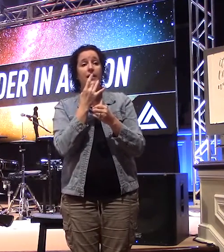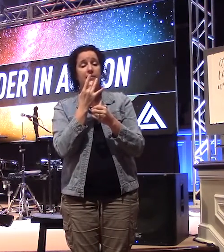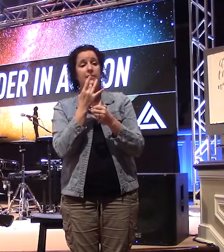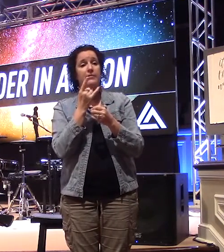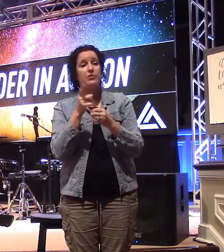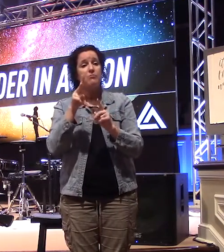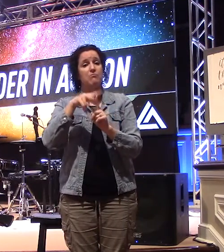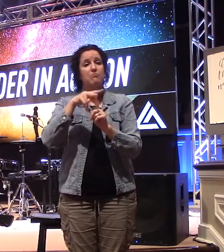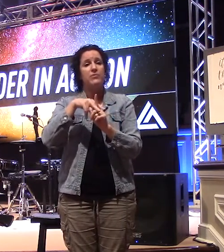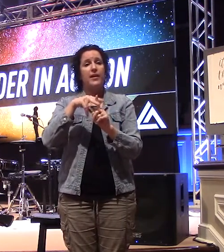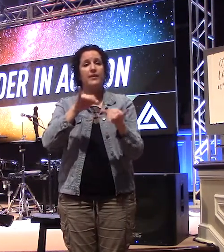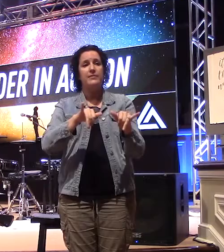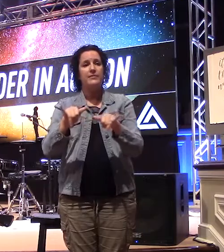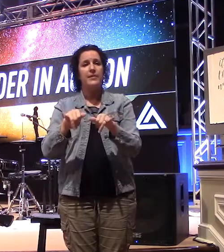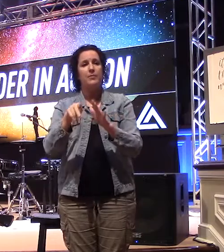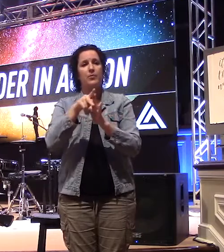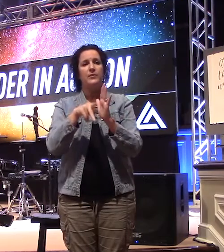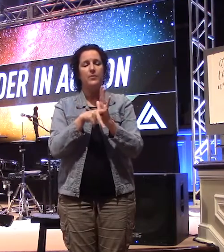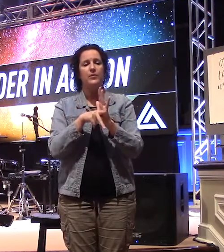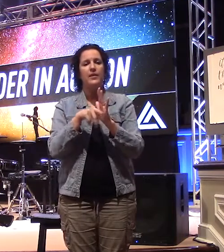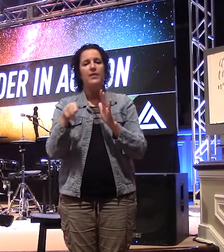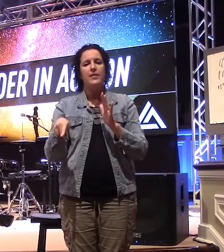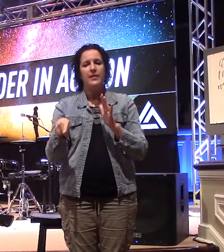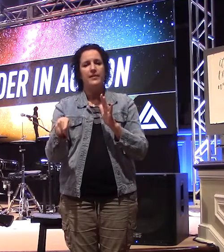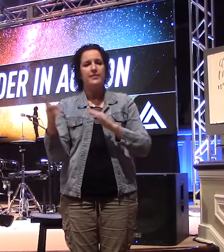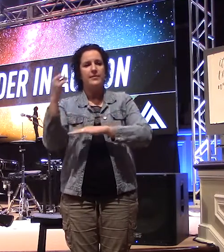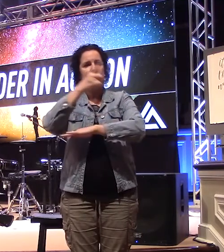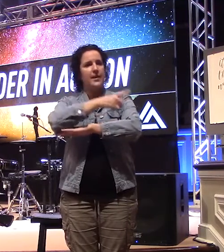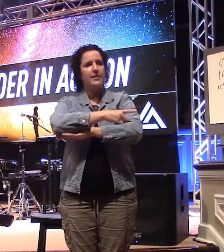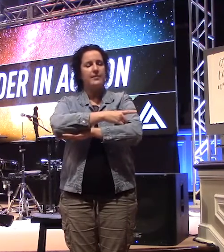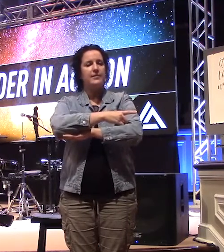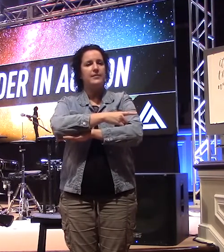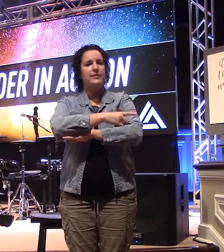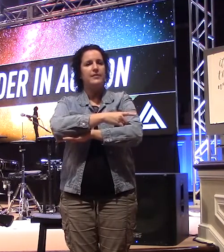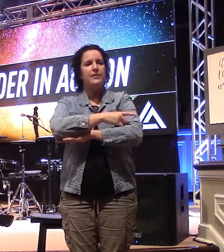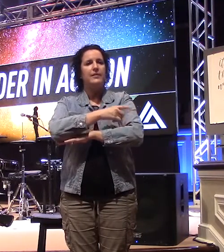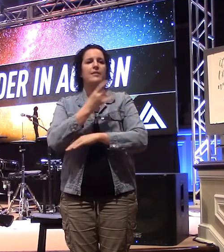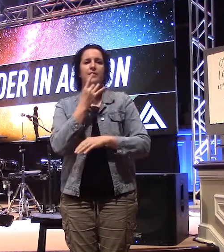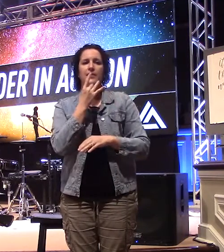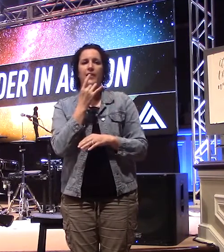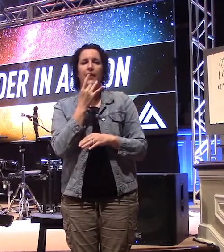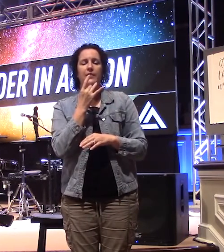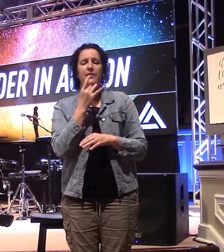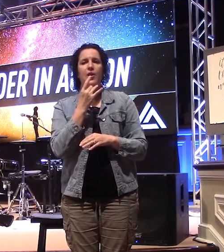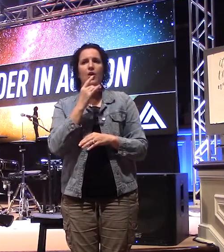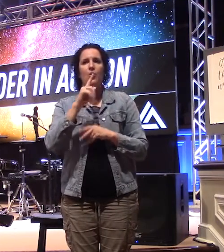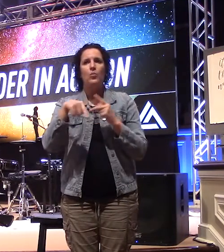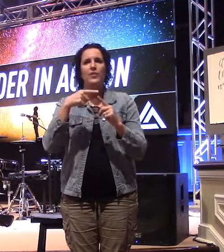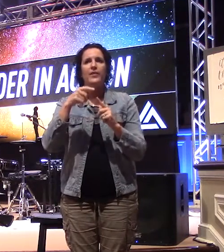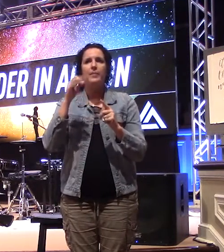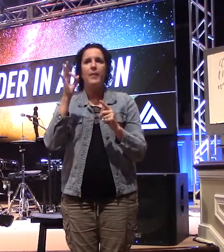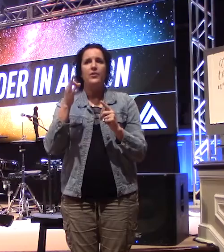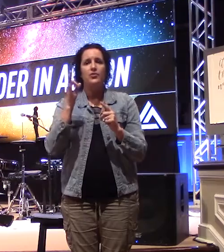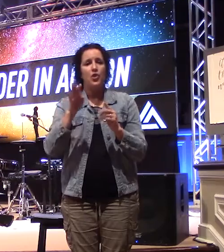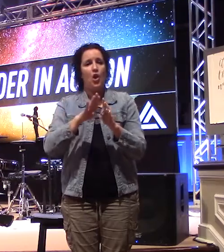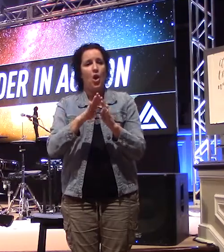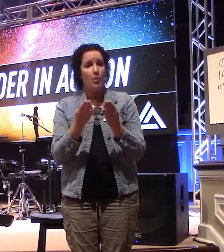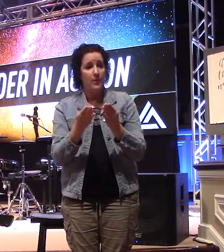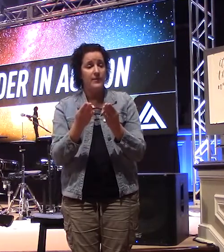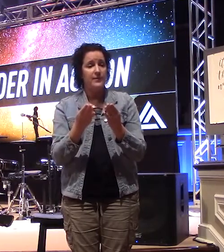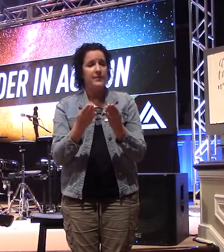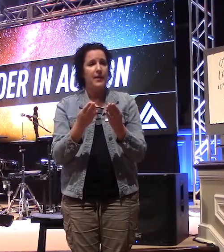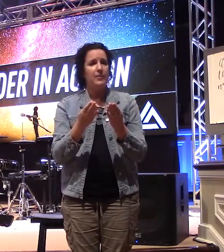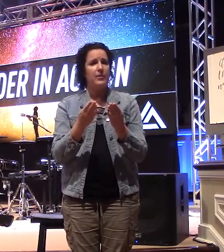And that's easy to do. These days, these are days of light. Every time your pastor opens his book, it's light. And